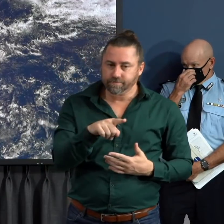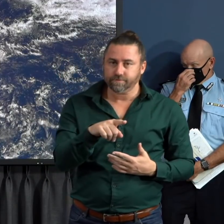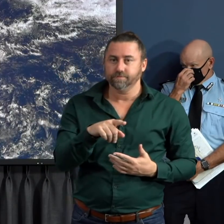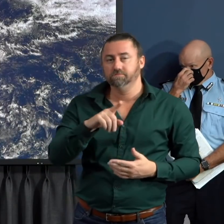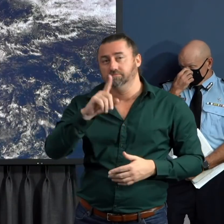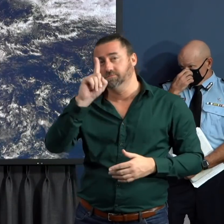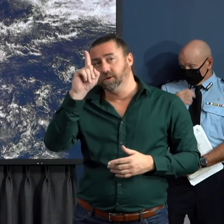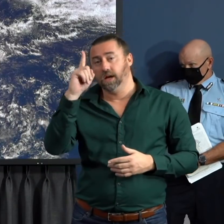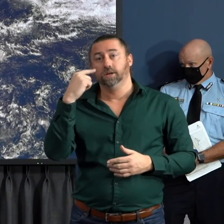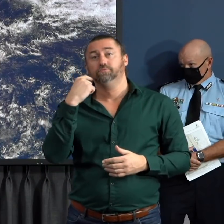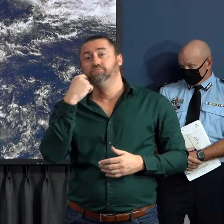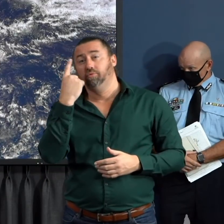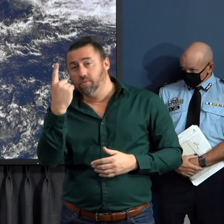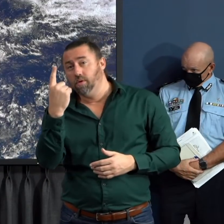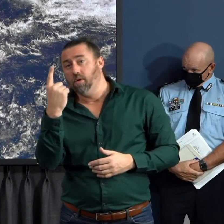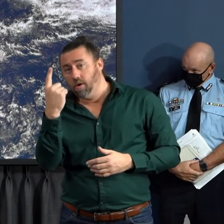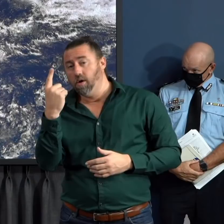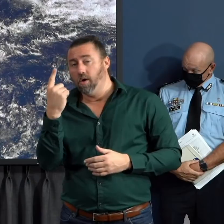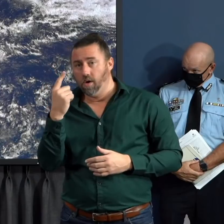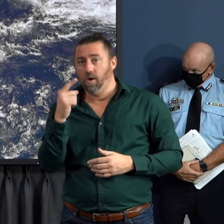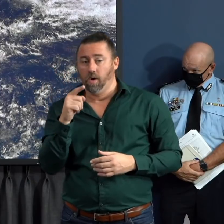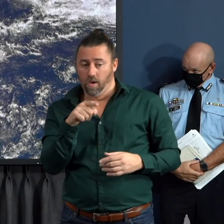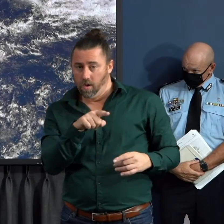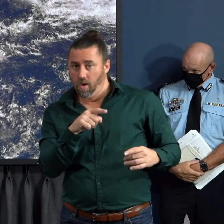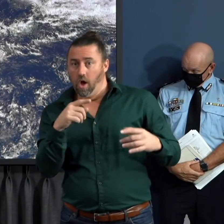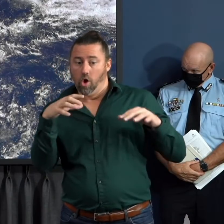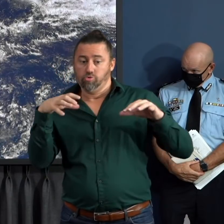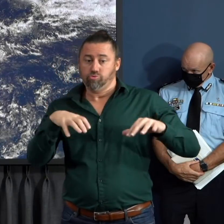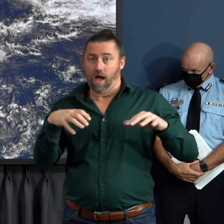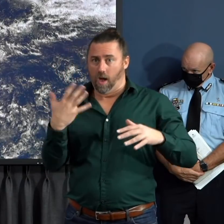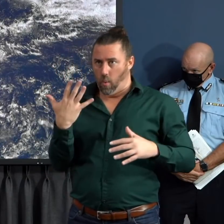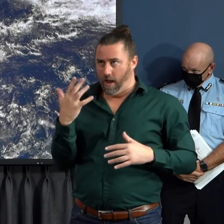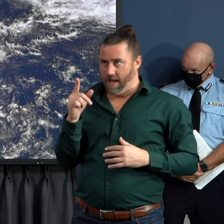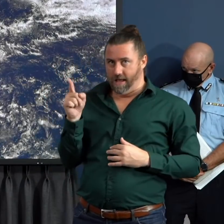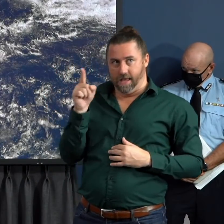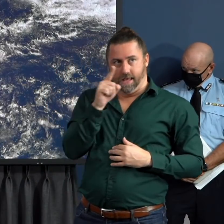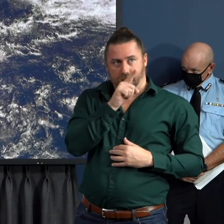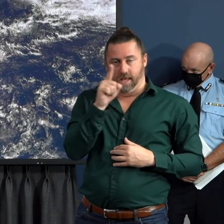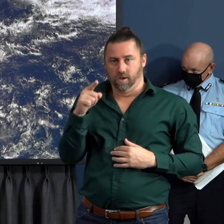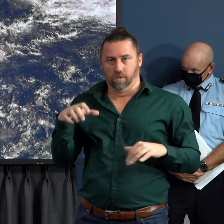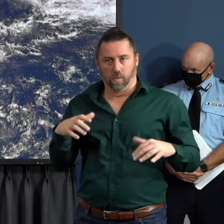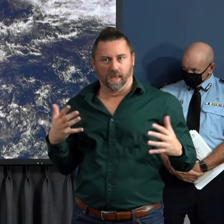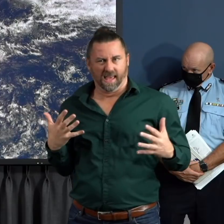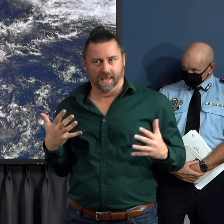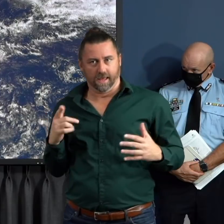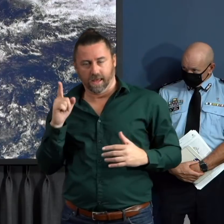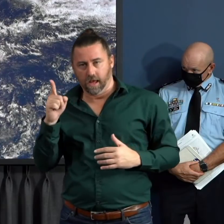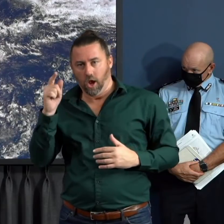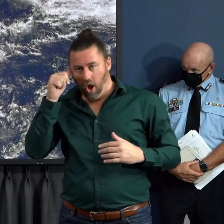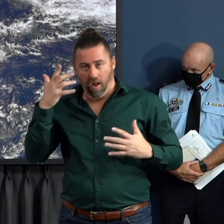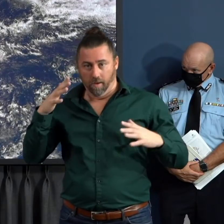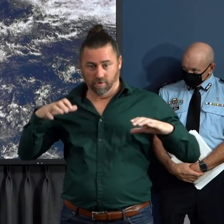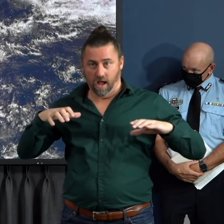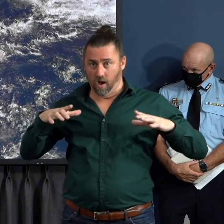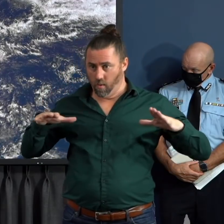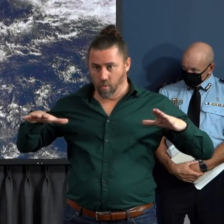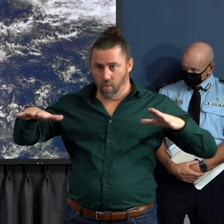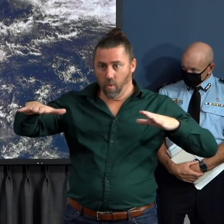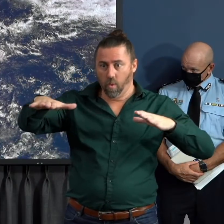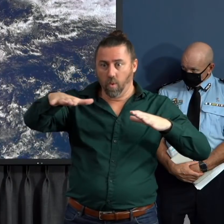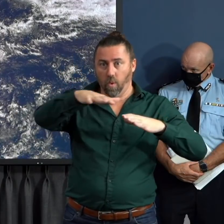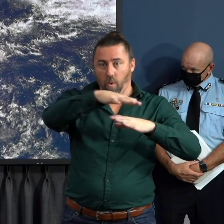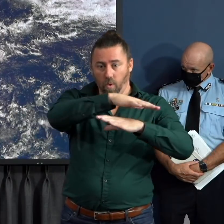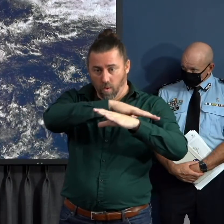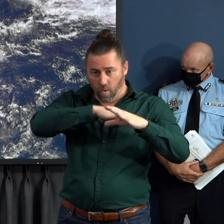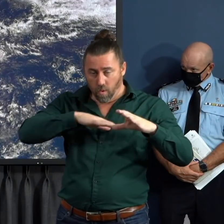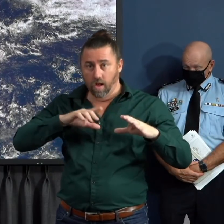next 24 hours will depend where we see that intense rainfall. So we have this very widespread area of rain. However, within that, we're